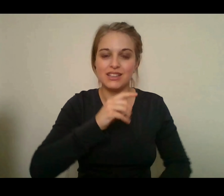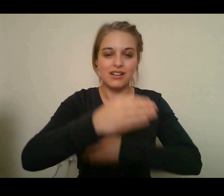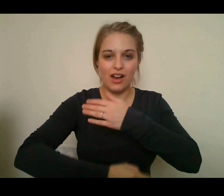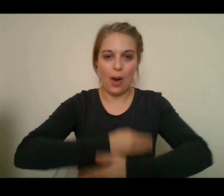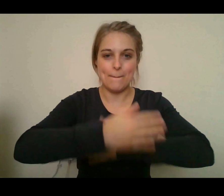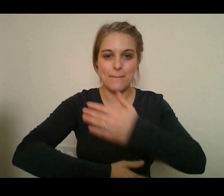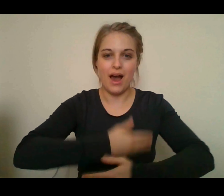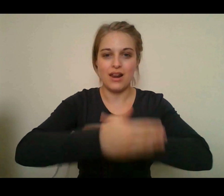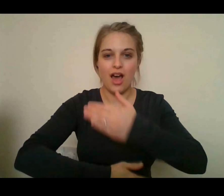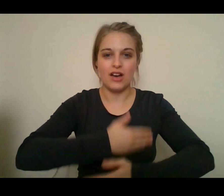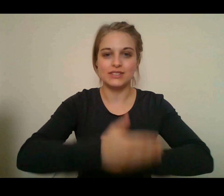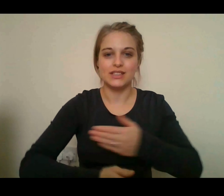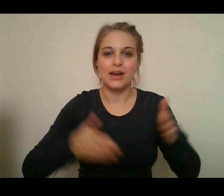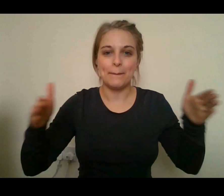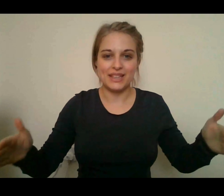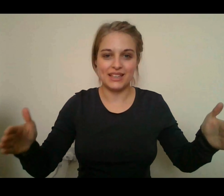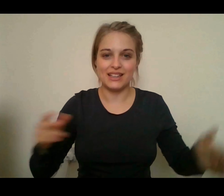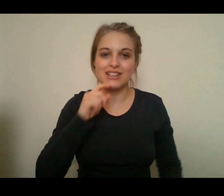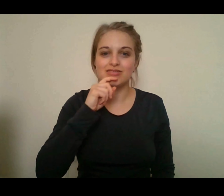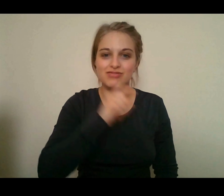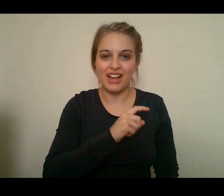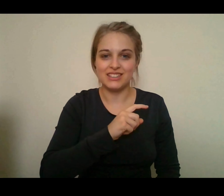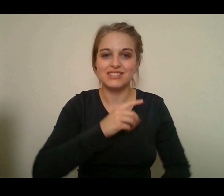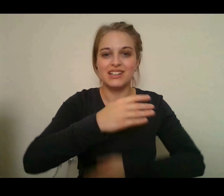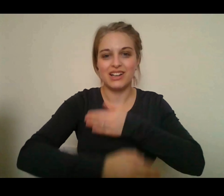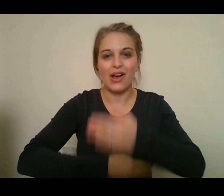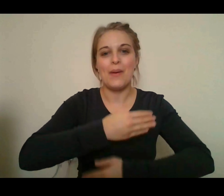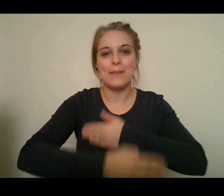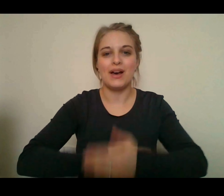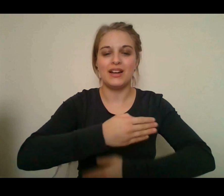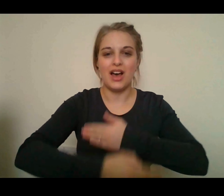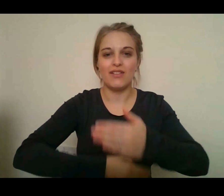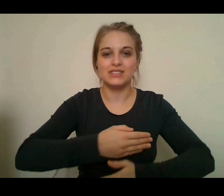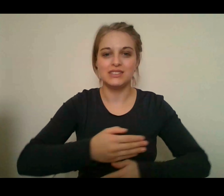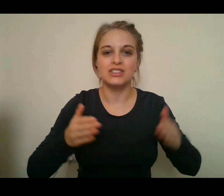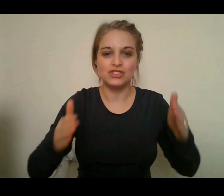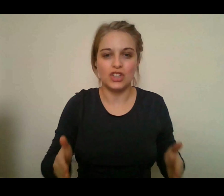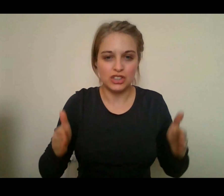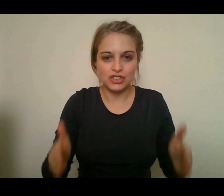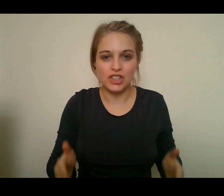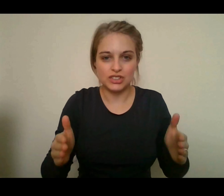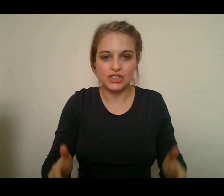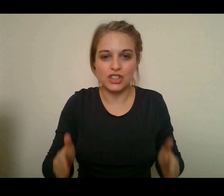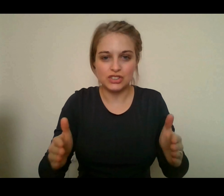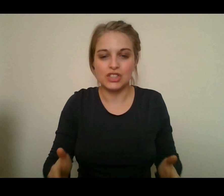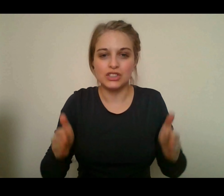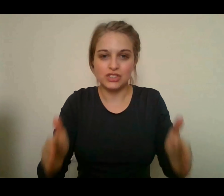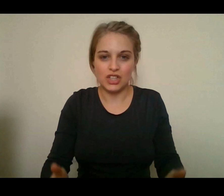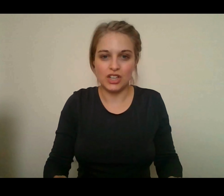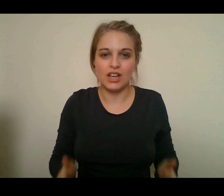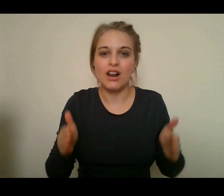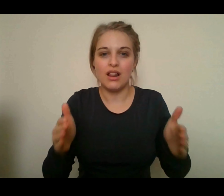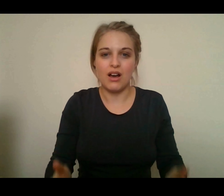Red. Combine Harvester, Big Red. Combine Harvester, chug, chug, chug,